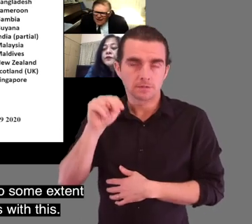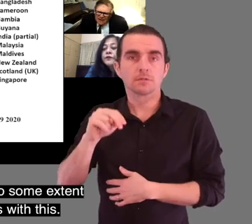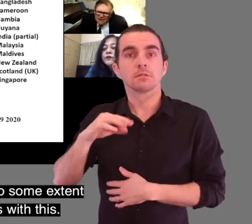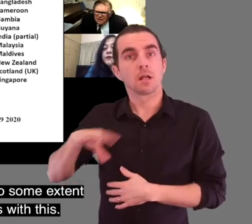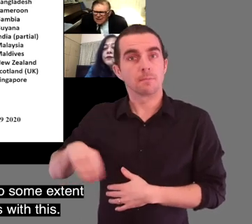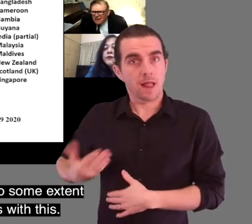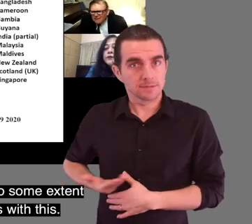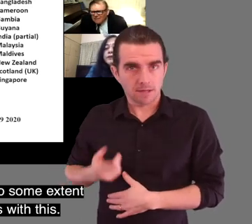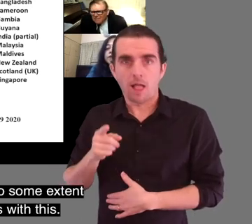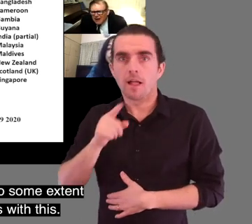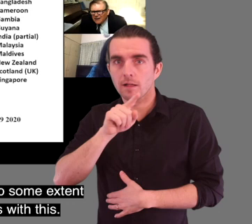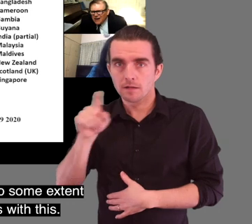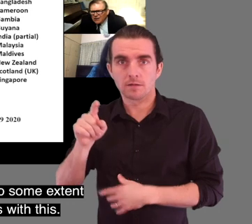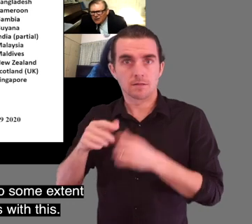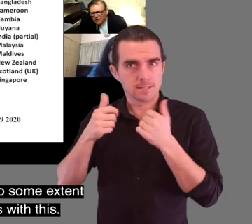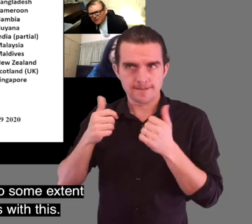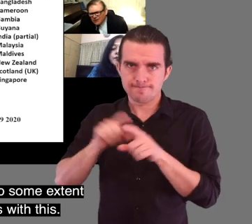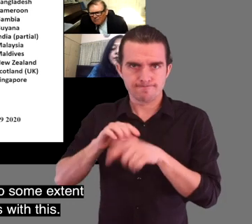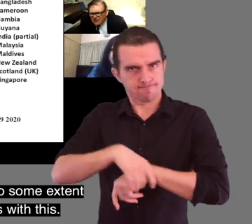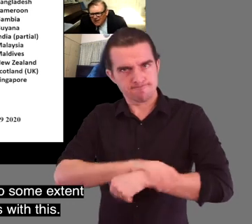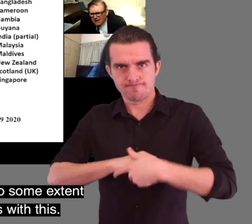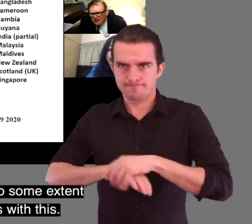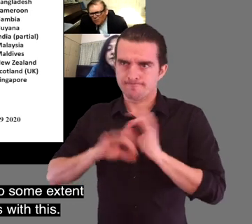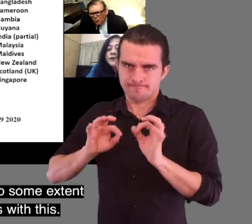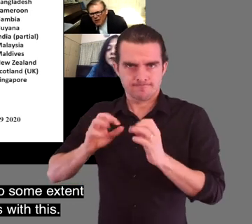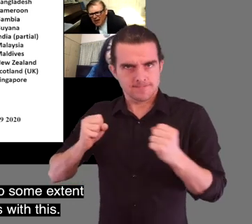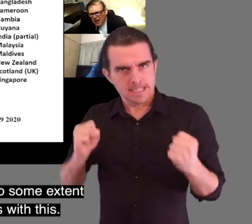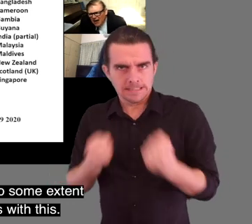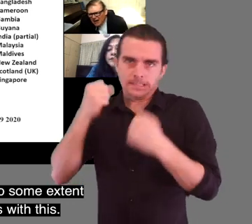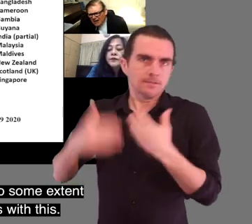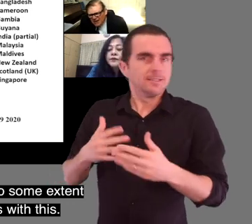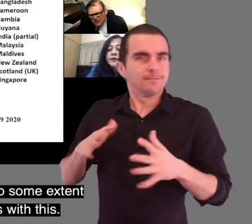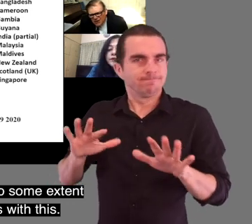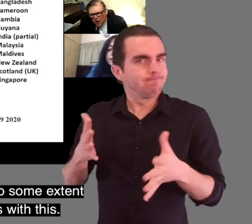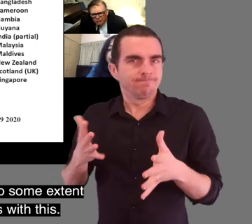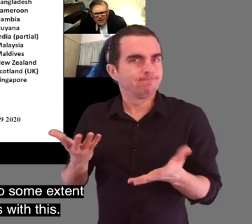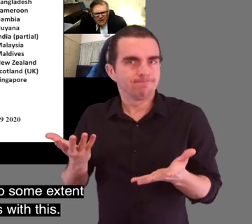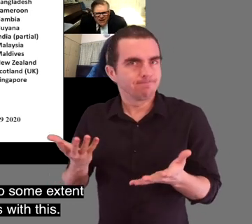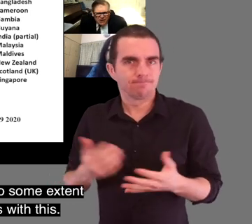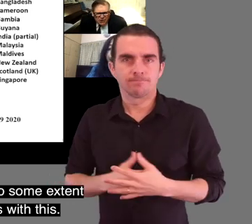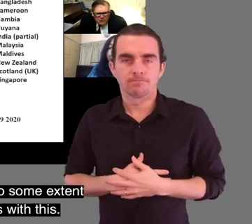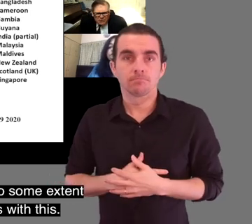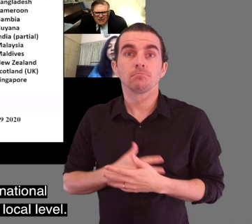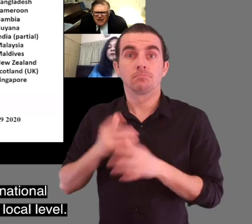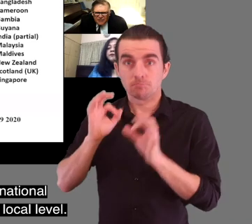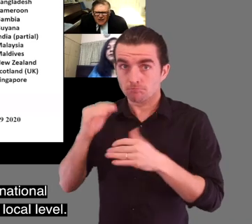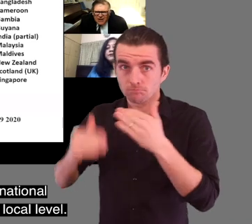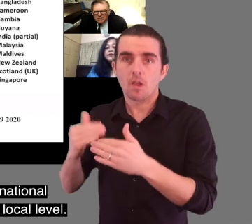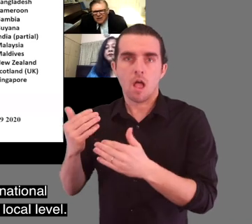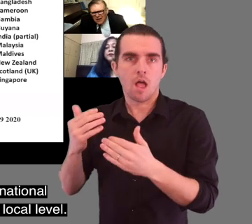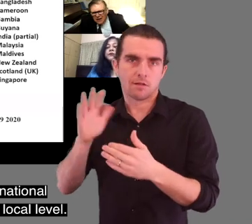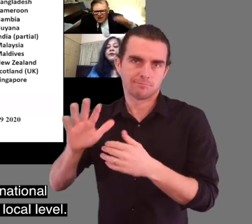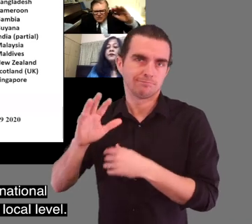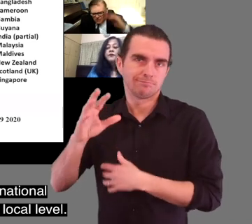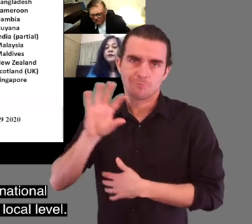Pakistan, and Bangladesh to some extent would and did not really get to grips with this. And if they did, it was